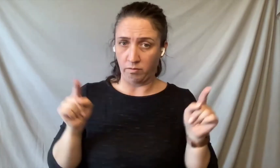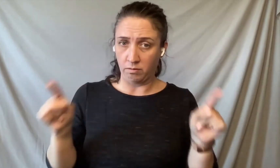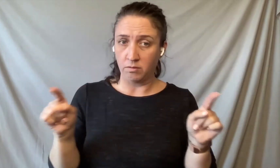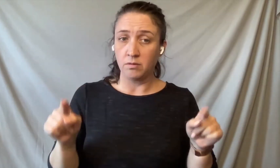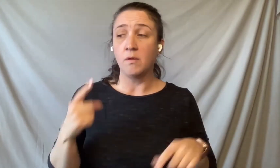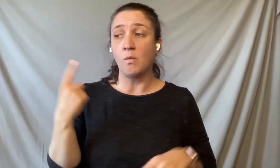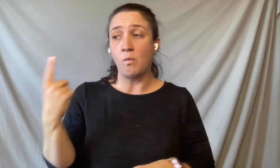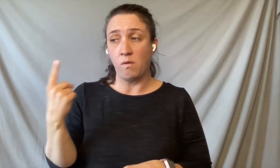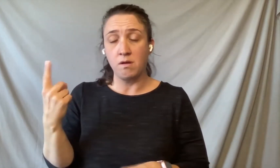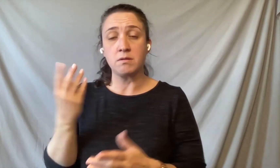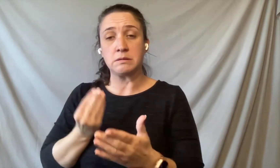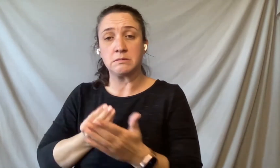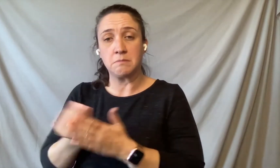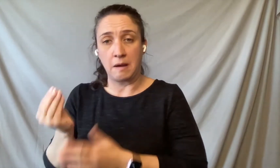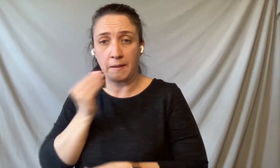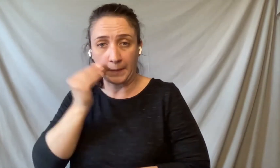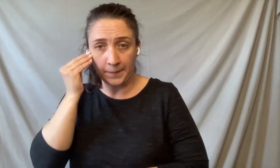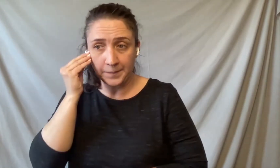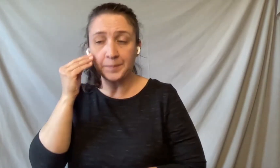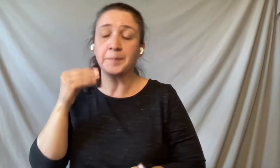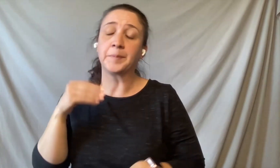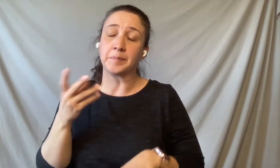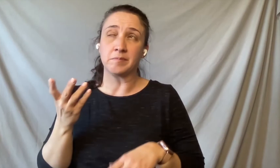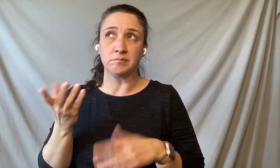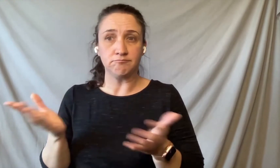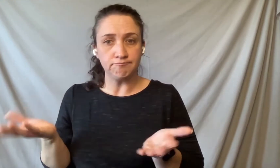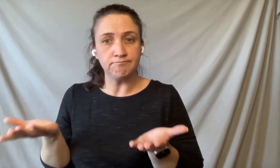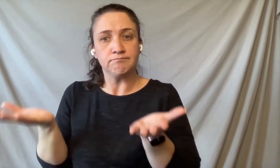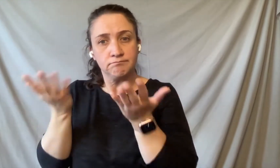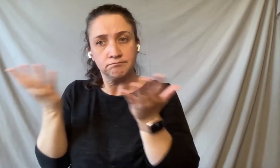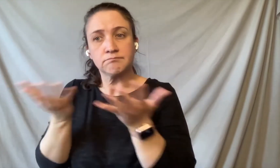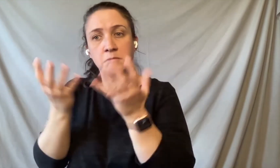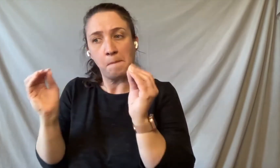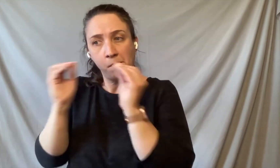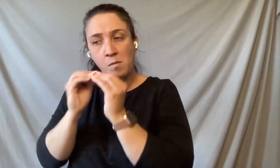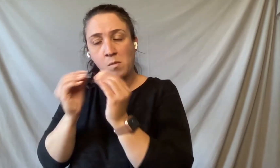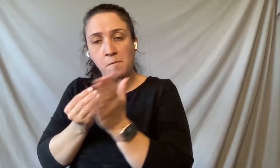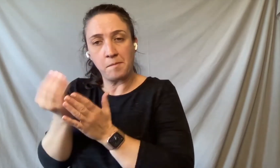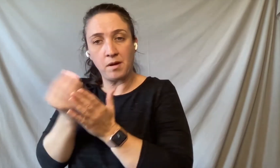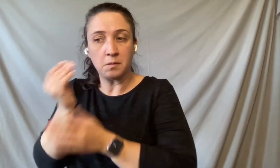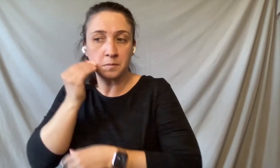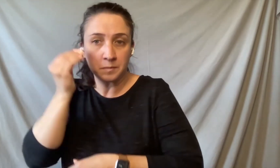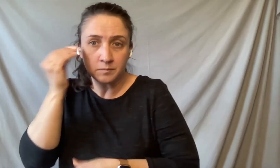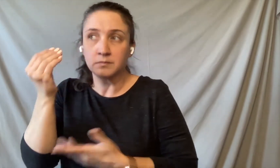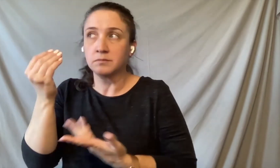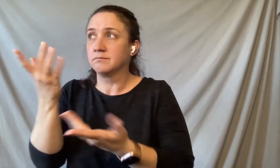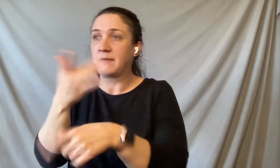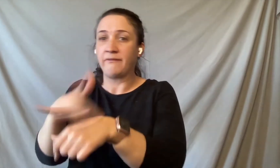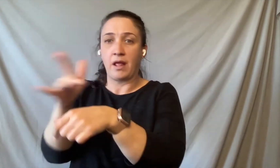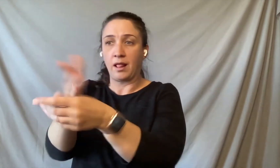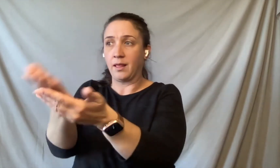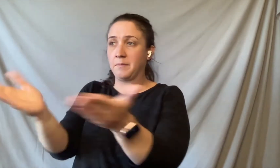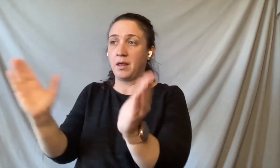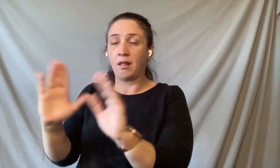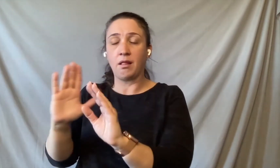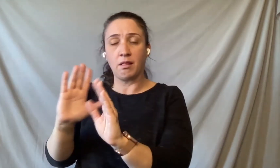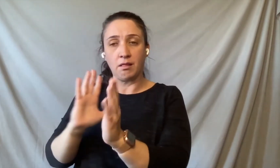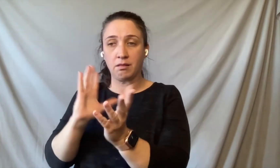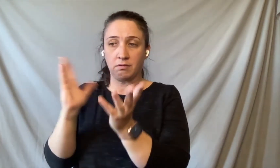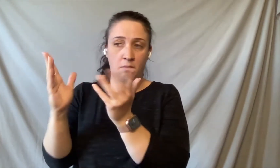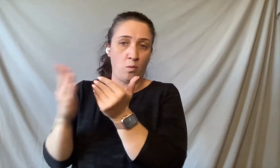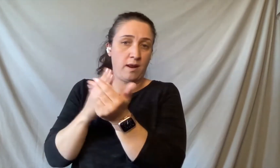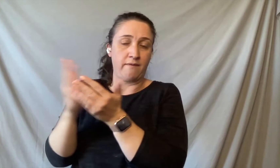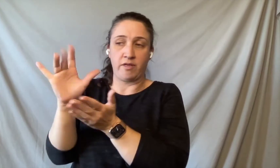ownership, increasing home ownership, accessibility and availability, or however home ownership will